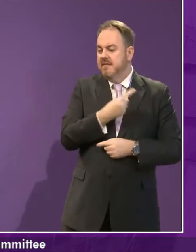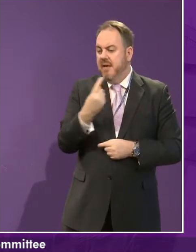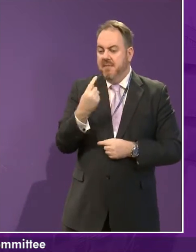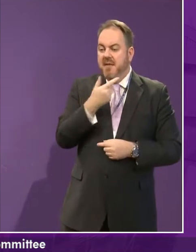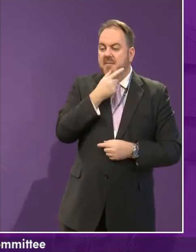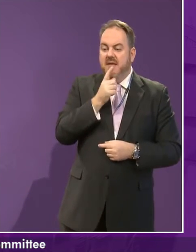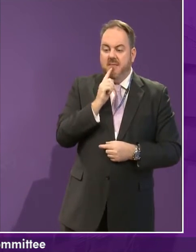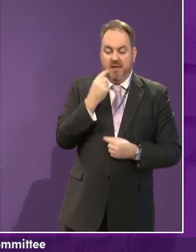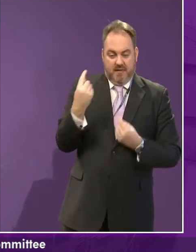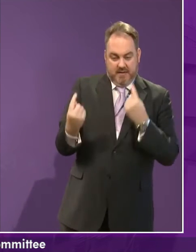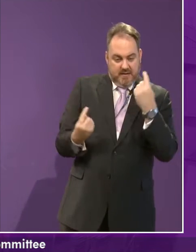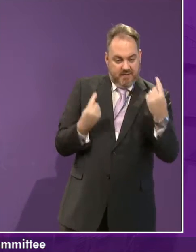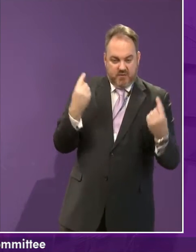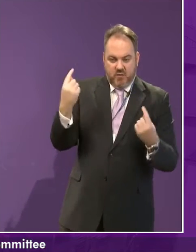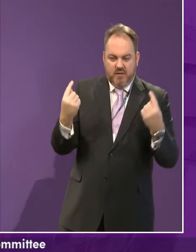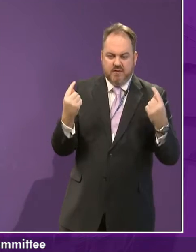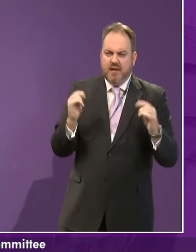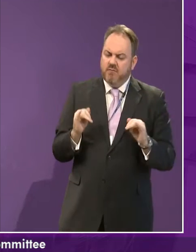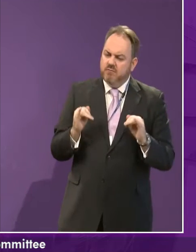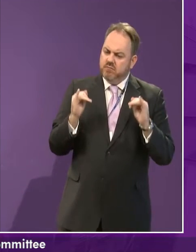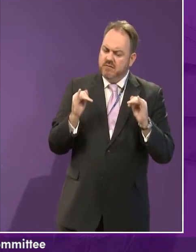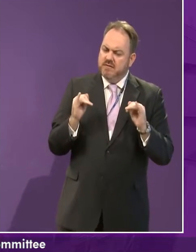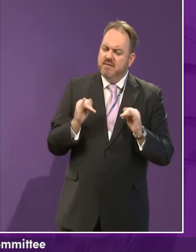individual support. I